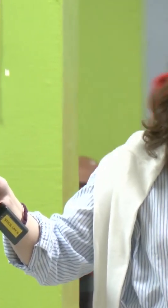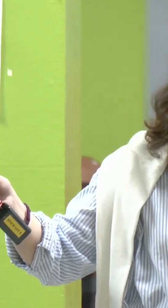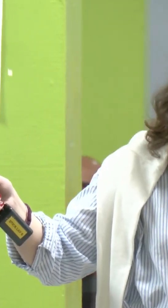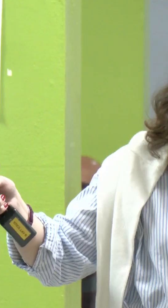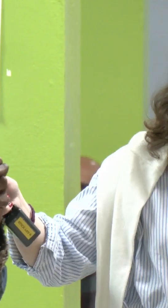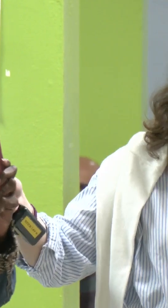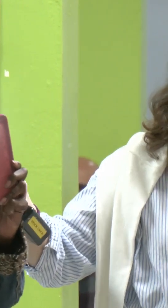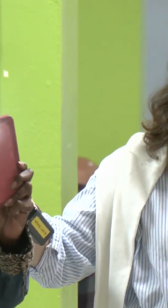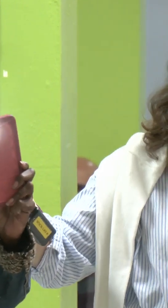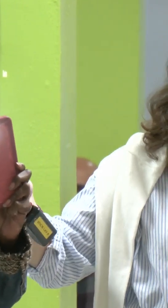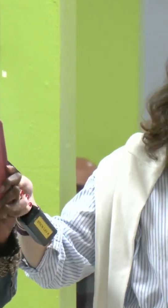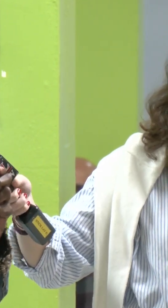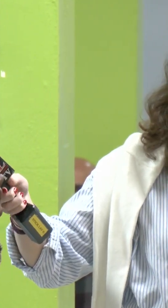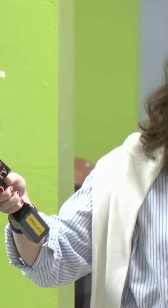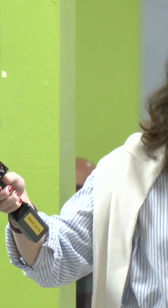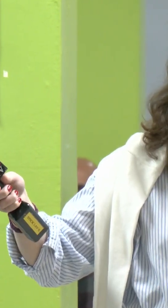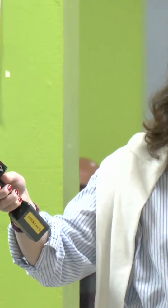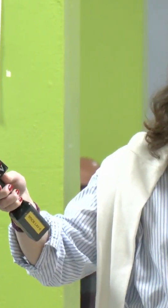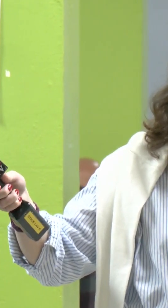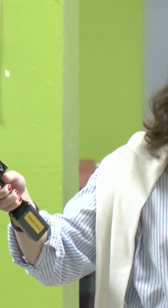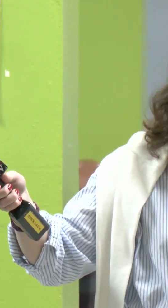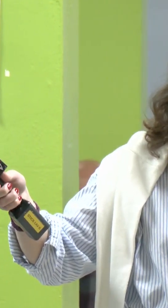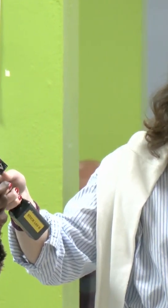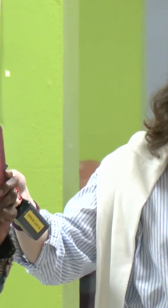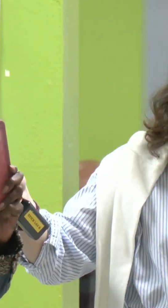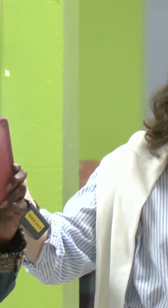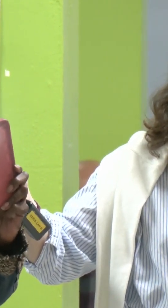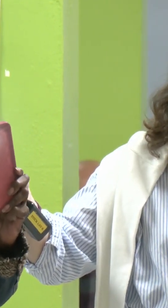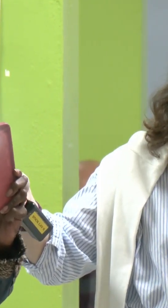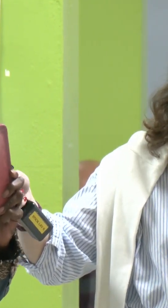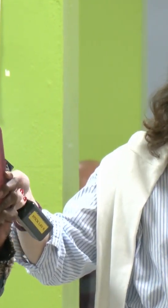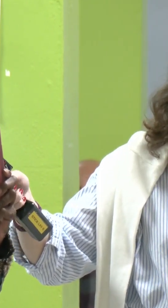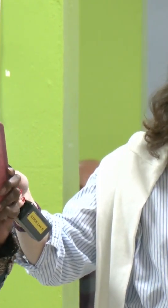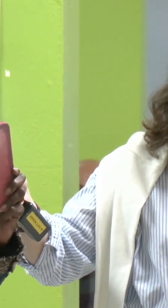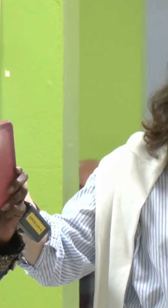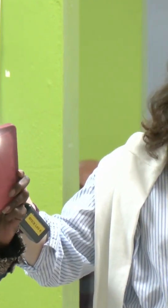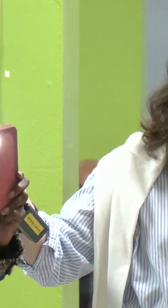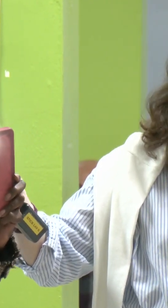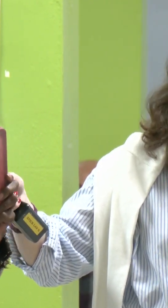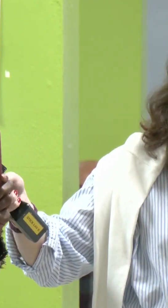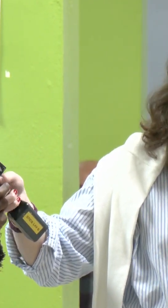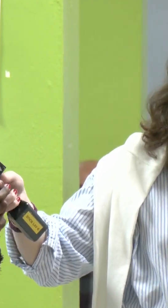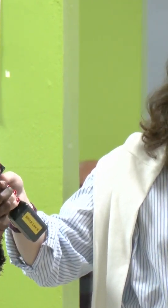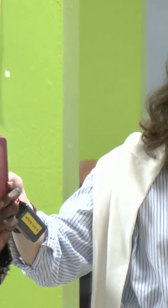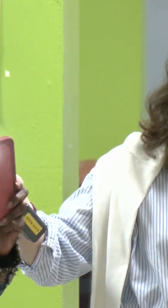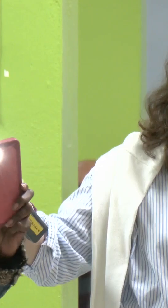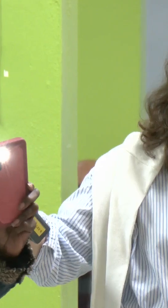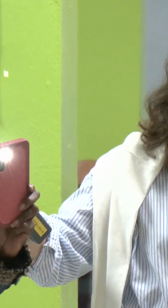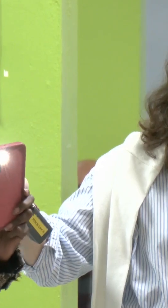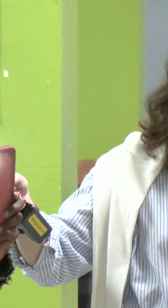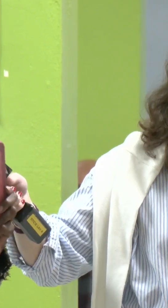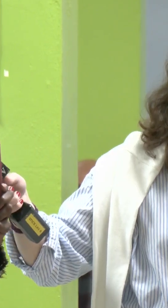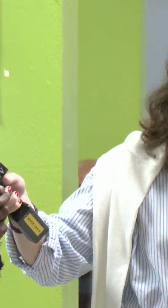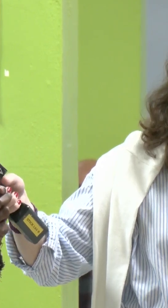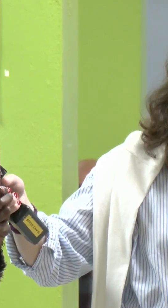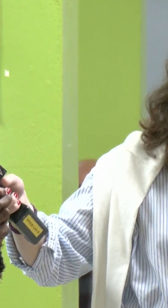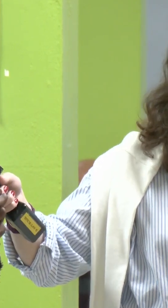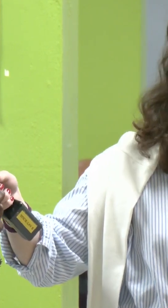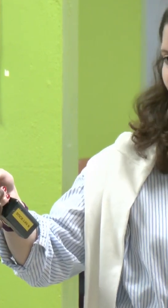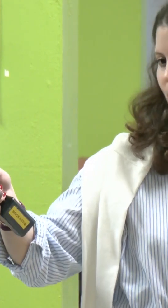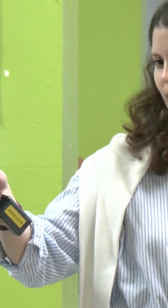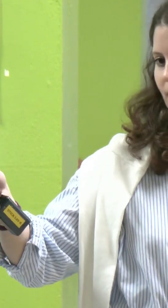here, okay? 50 years I've given as a civil activist. I'm